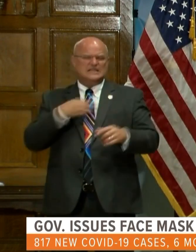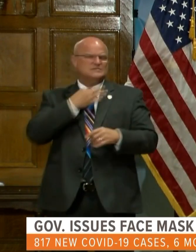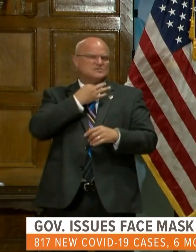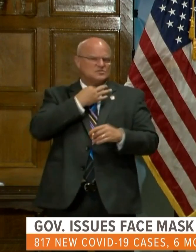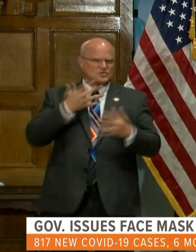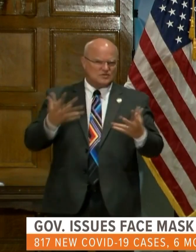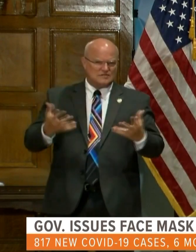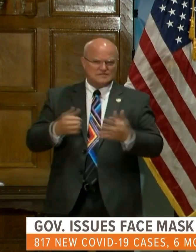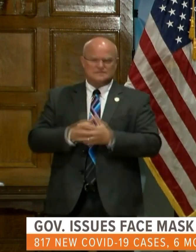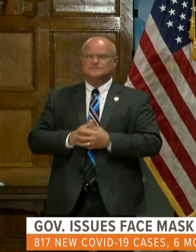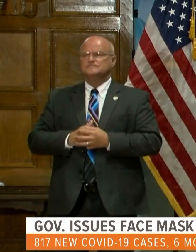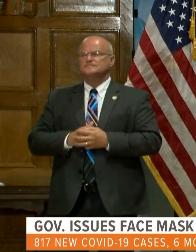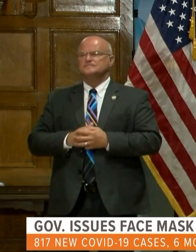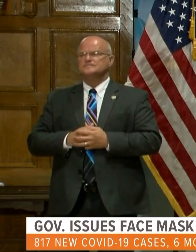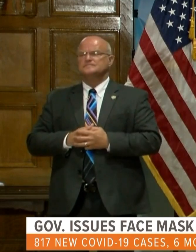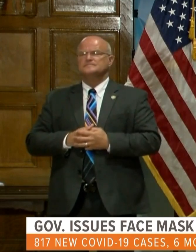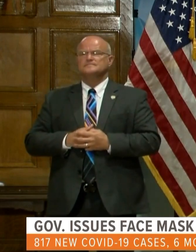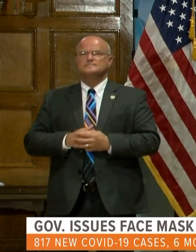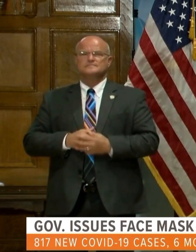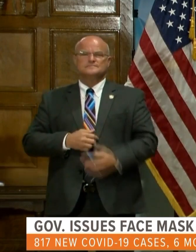curious.